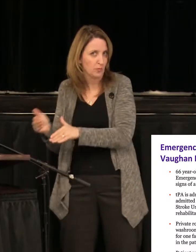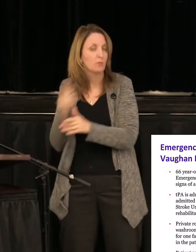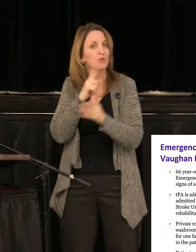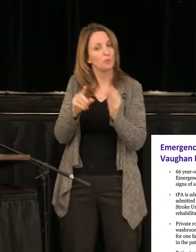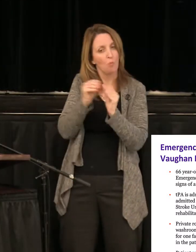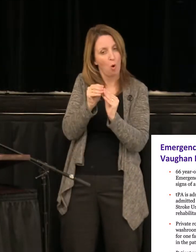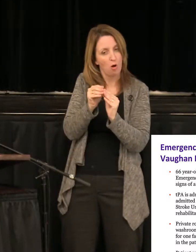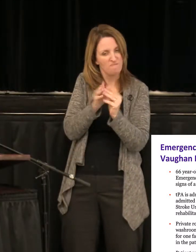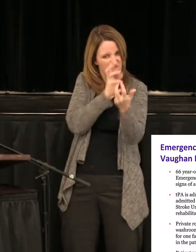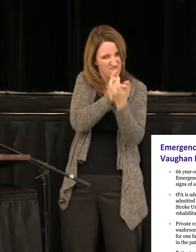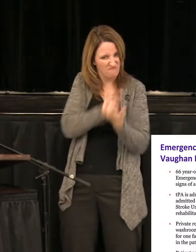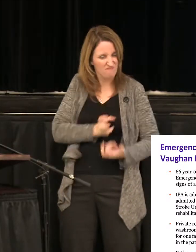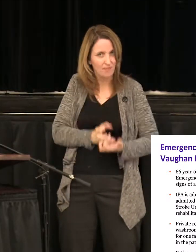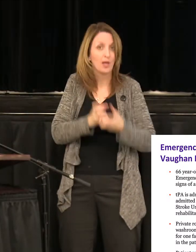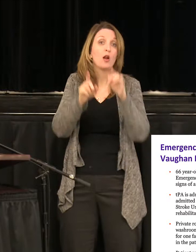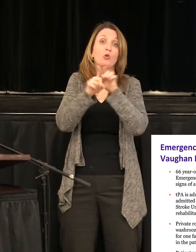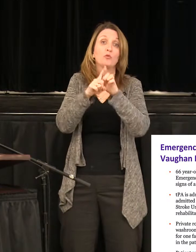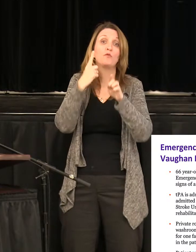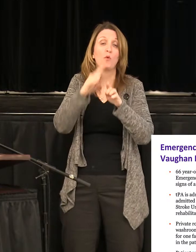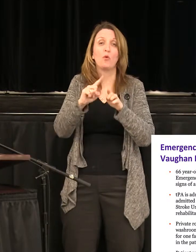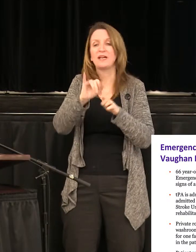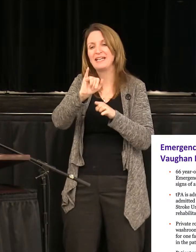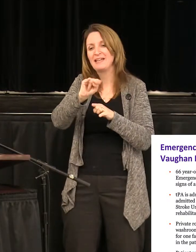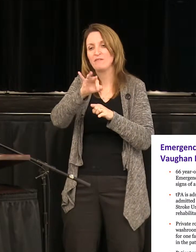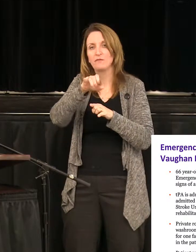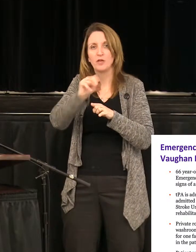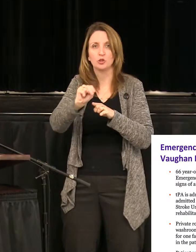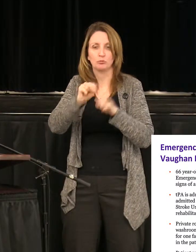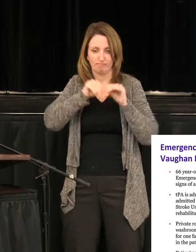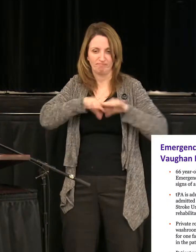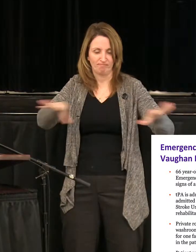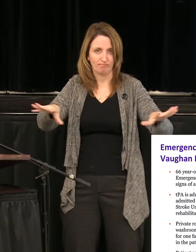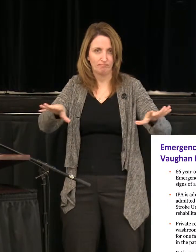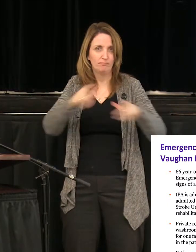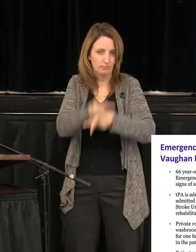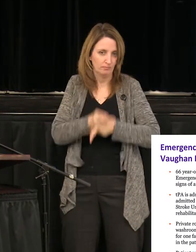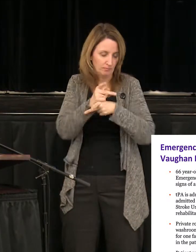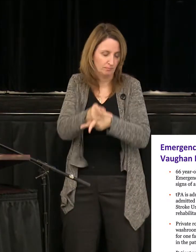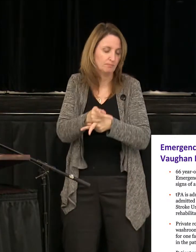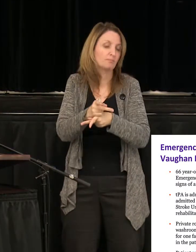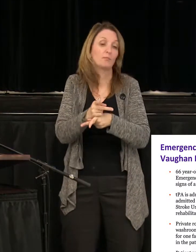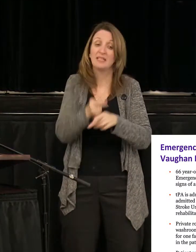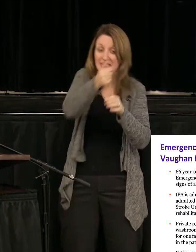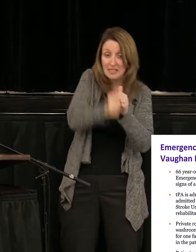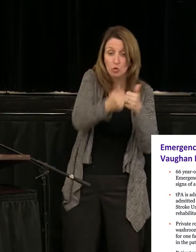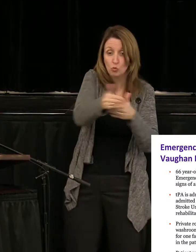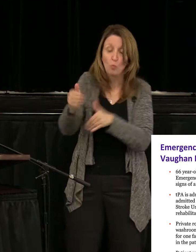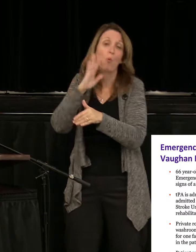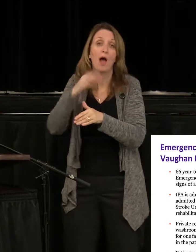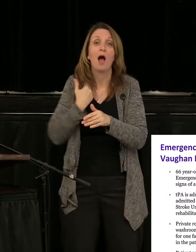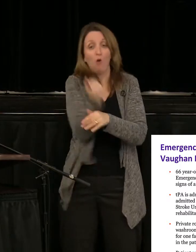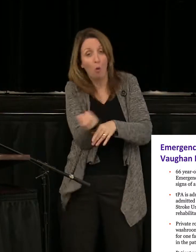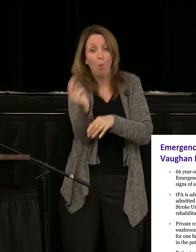of infection control, as well as a much nicer environment to be admitted to hospital. Every room will have a 3-piece